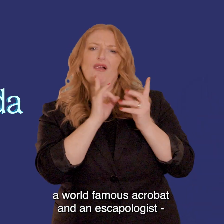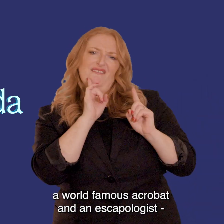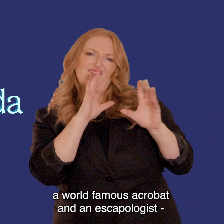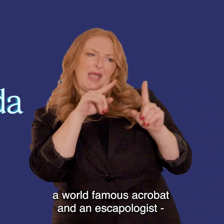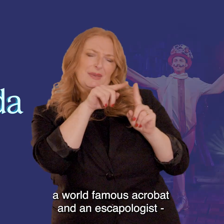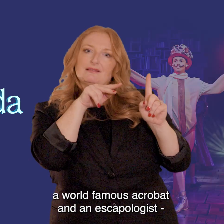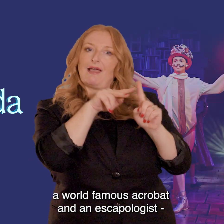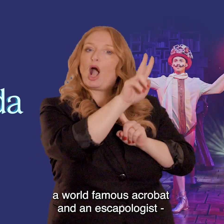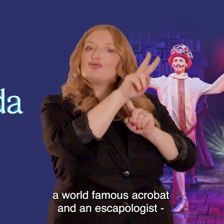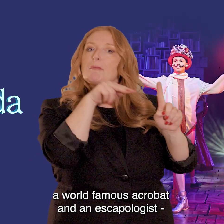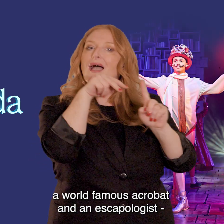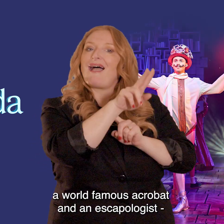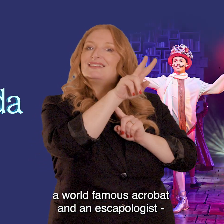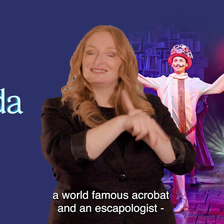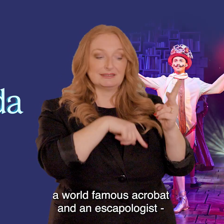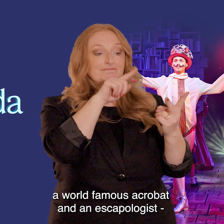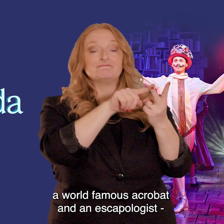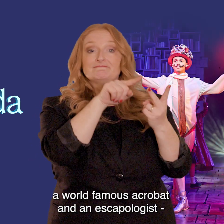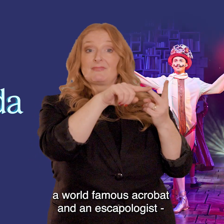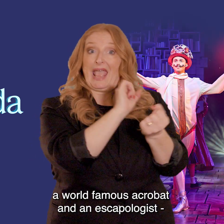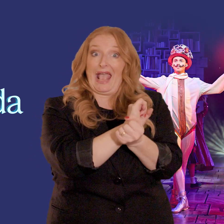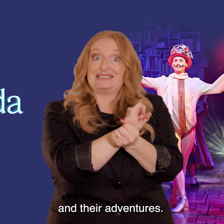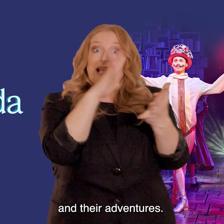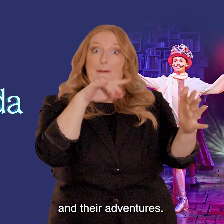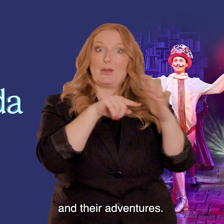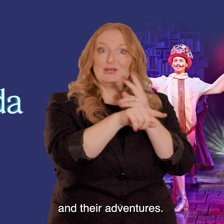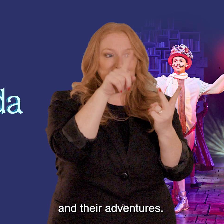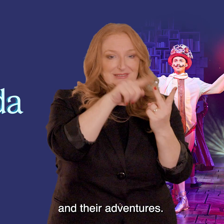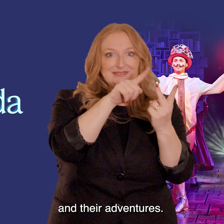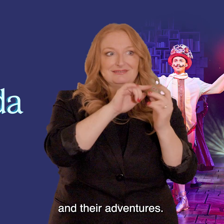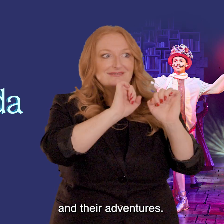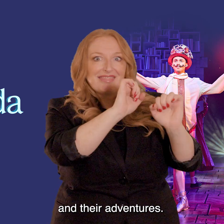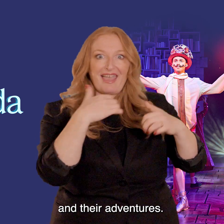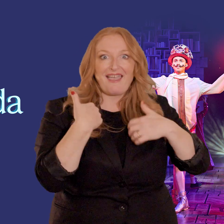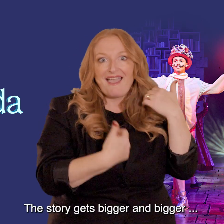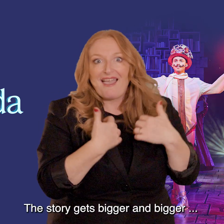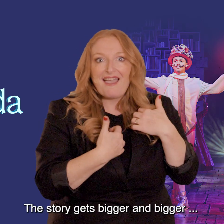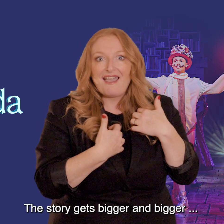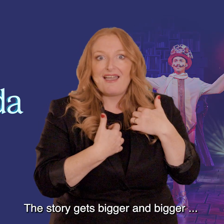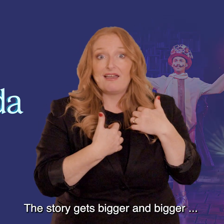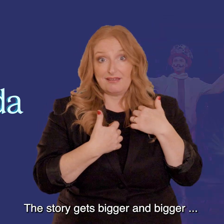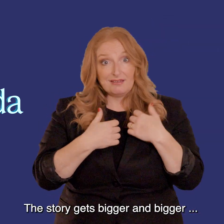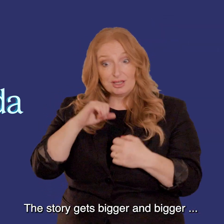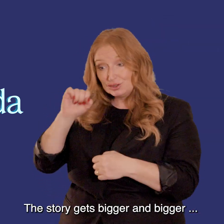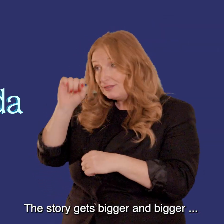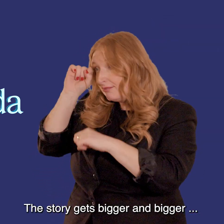world-famous acrobat and an escapologist and their adventures. The story gets bigger and